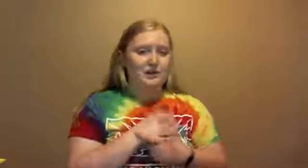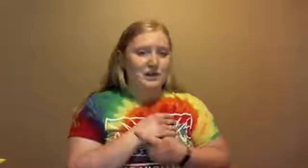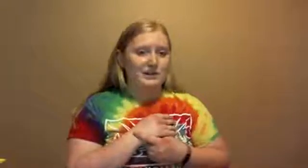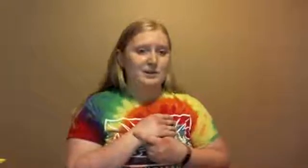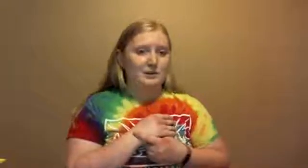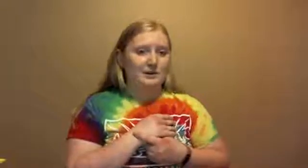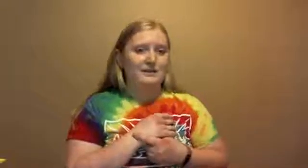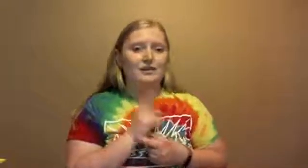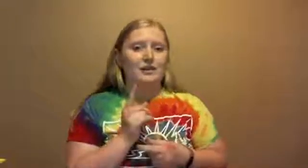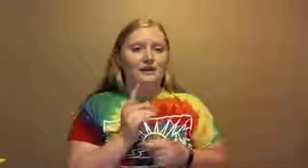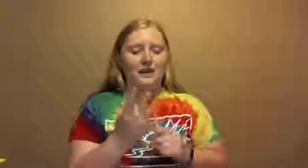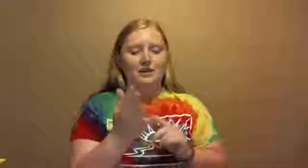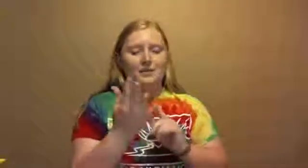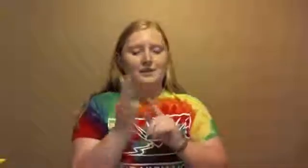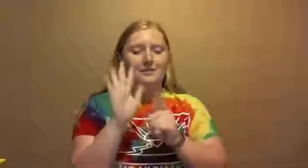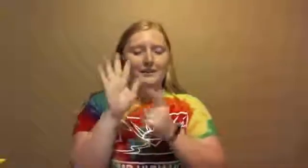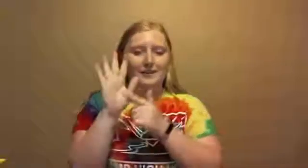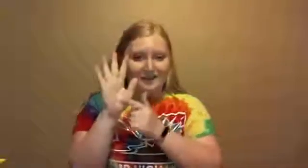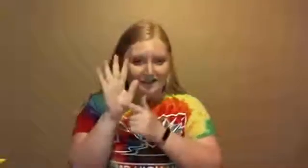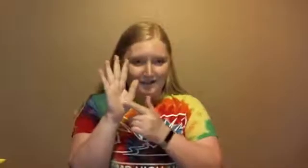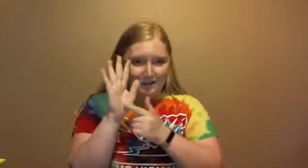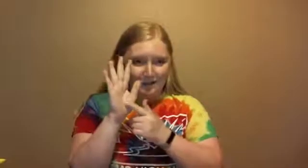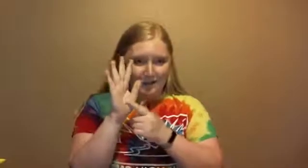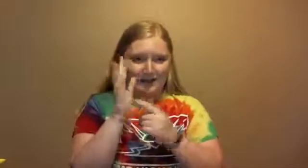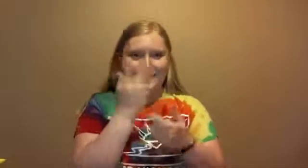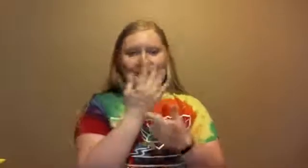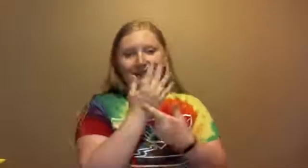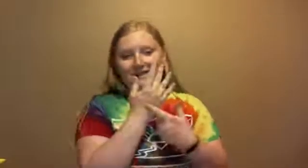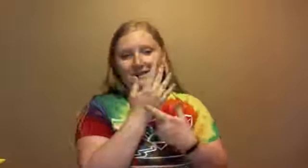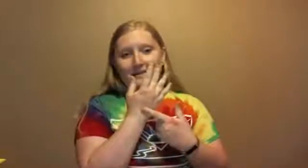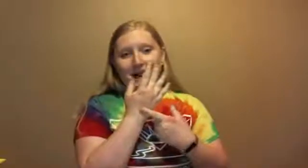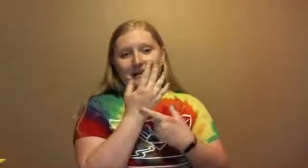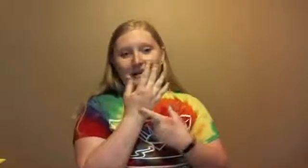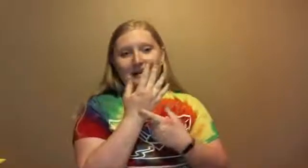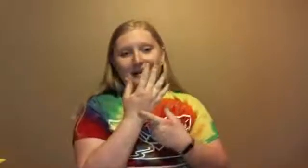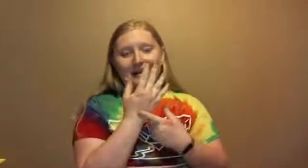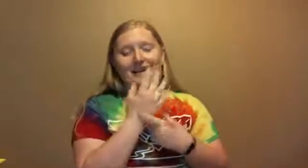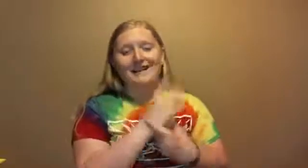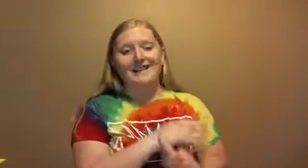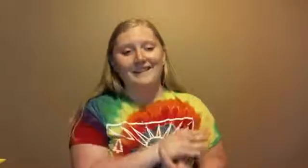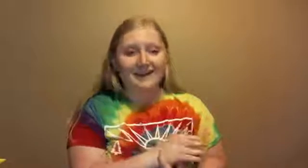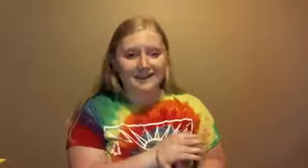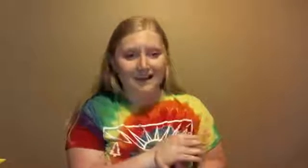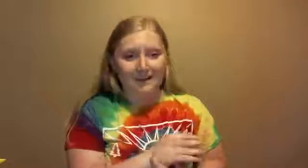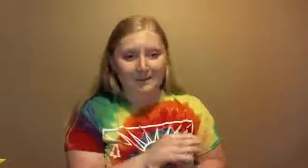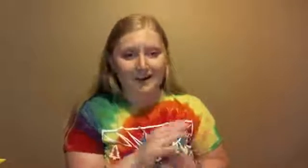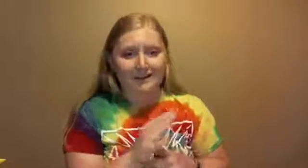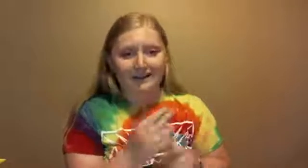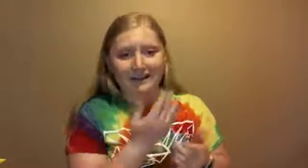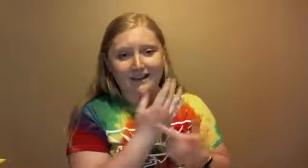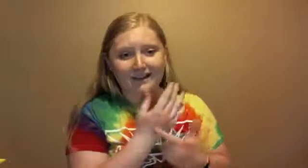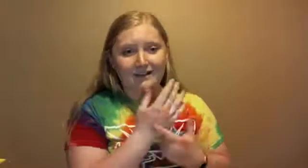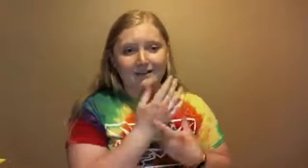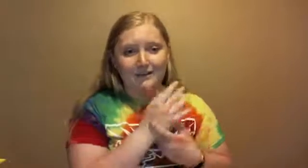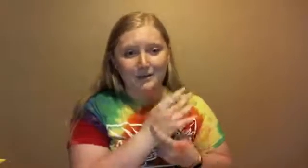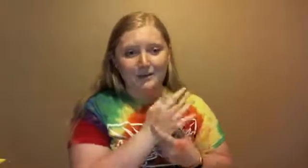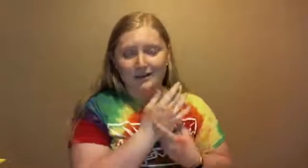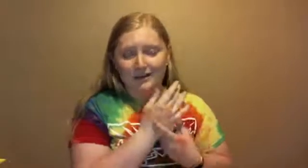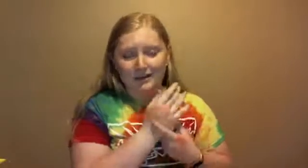guys notice? Did you guys catch me? This is the palm of your hand and this is the back of your hand. And last time I had said that this is the palm of your hand for